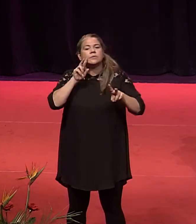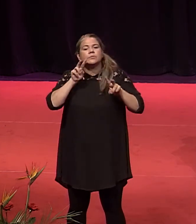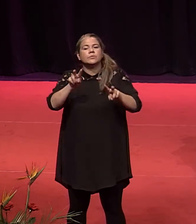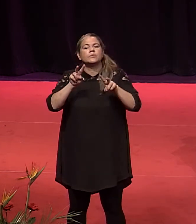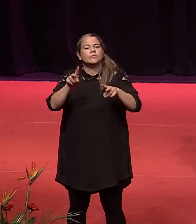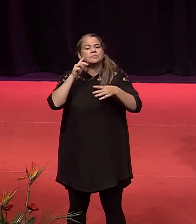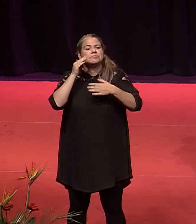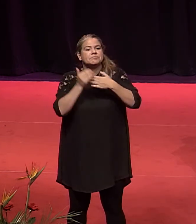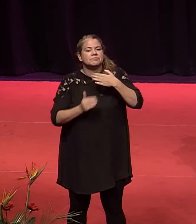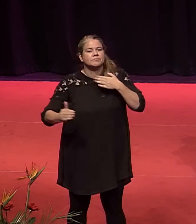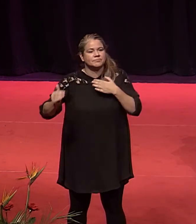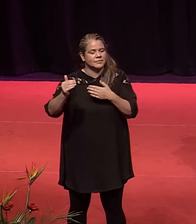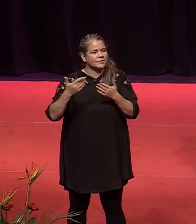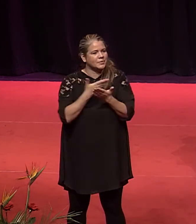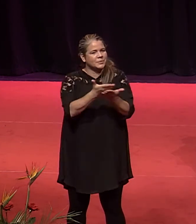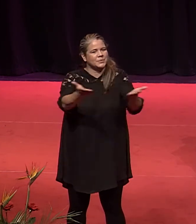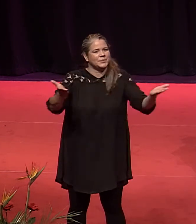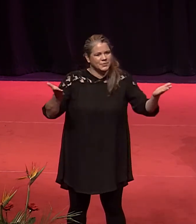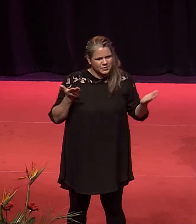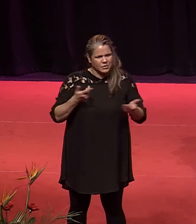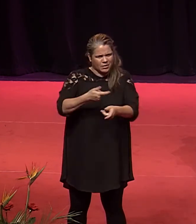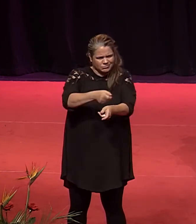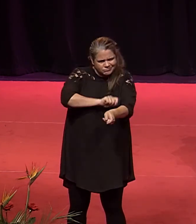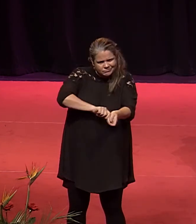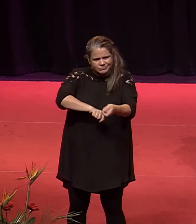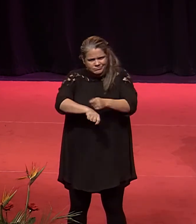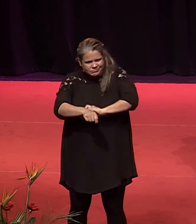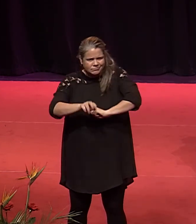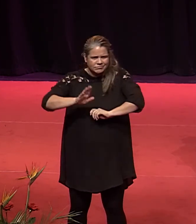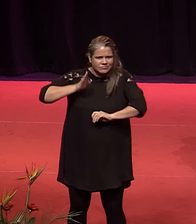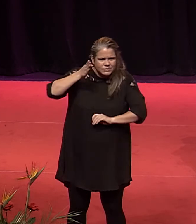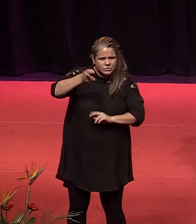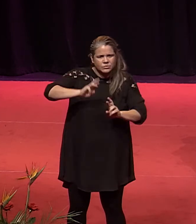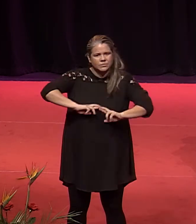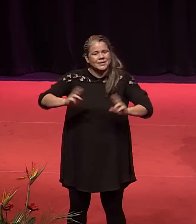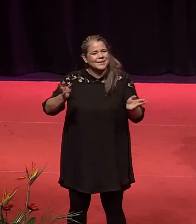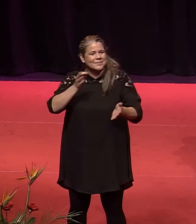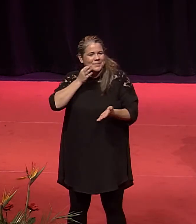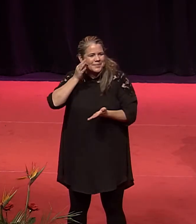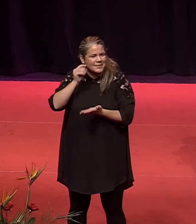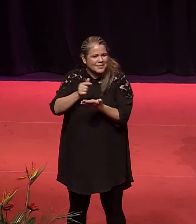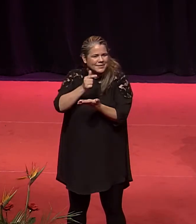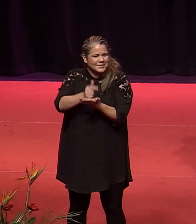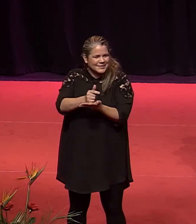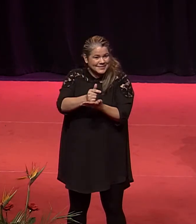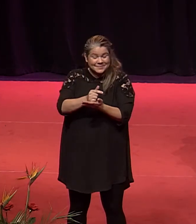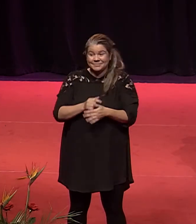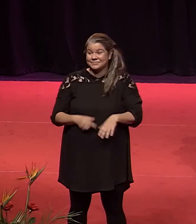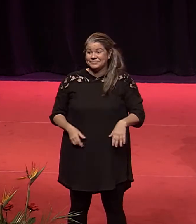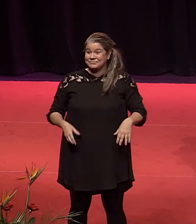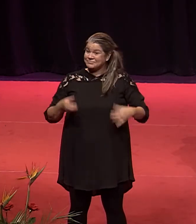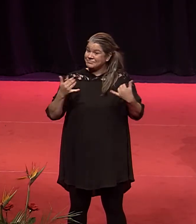lie ahead for you, a future-ready Mohawk graduate. And to thank your family